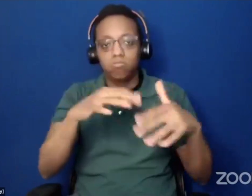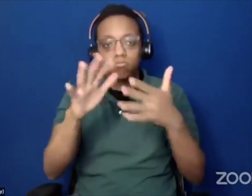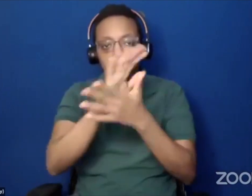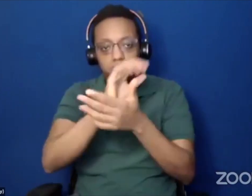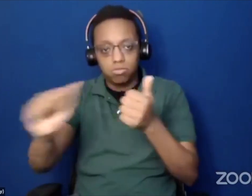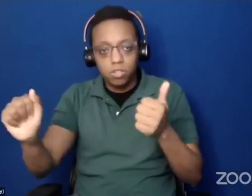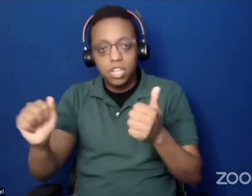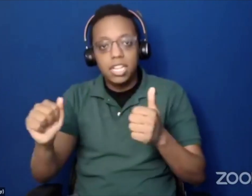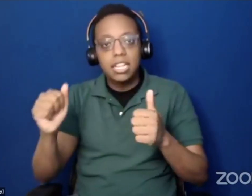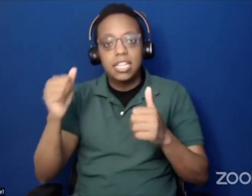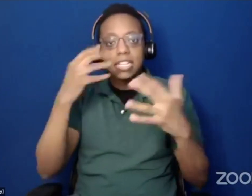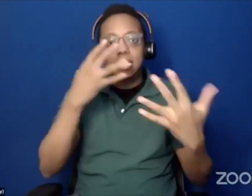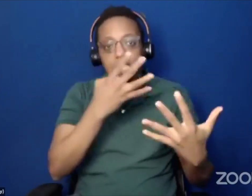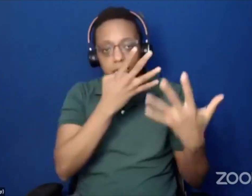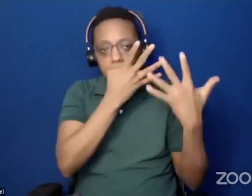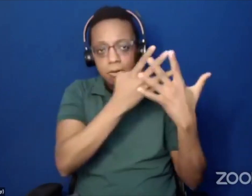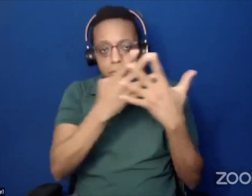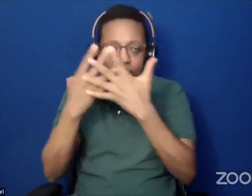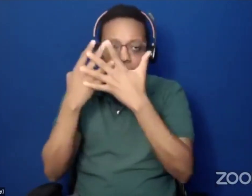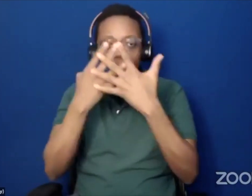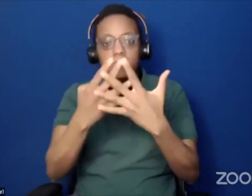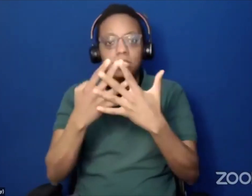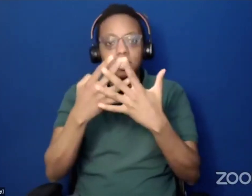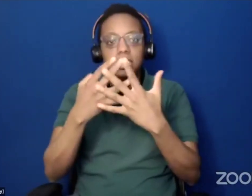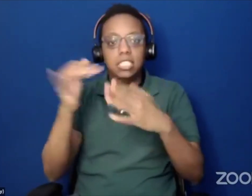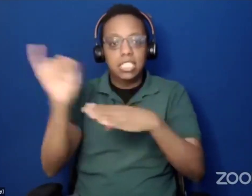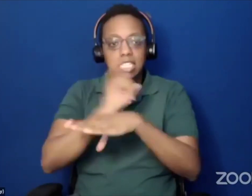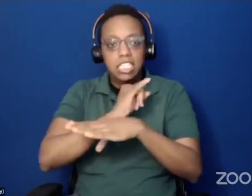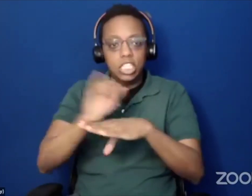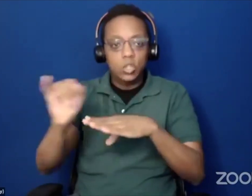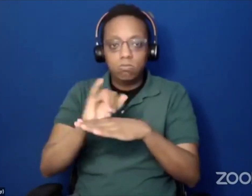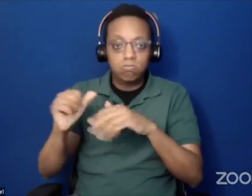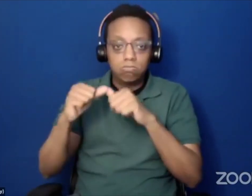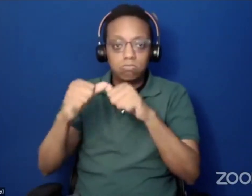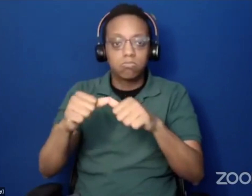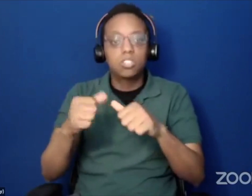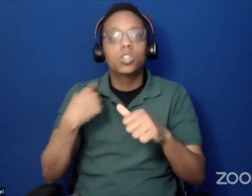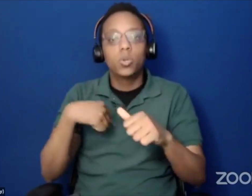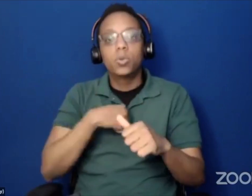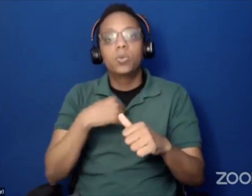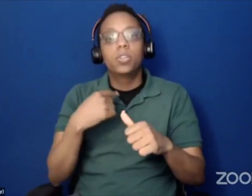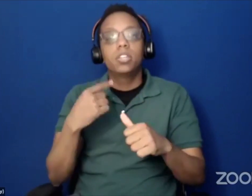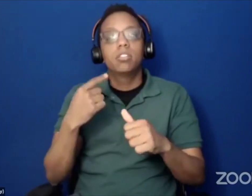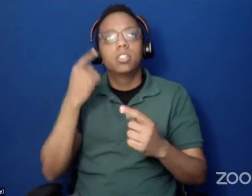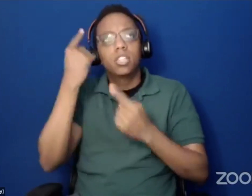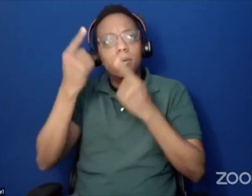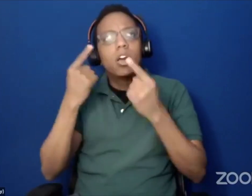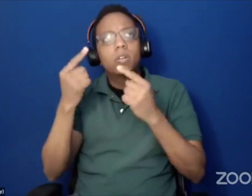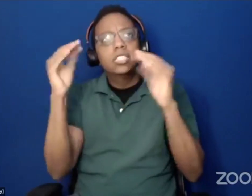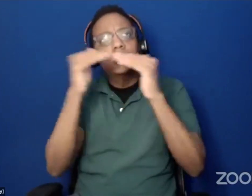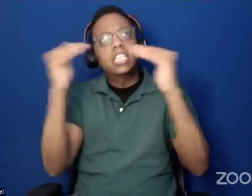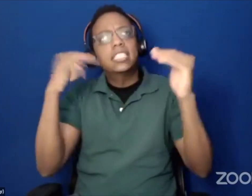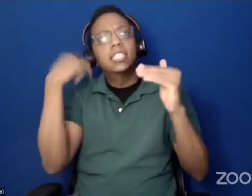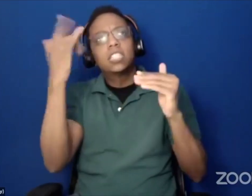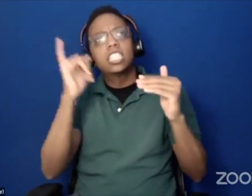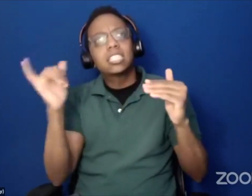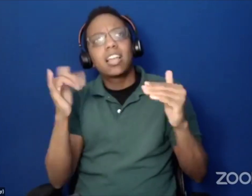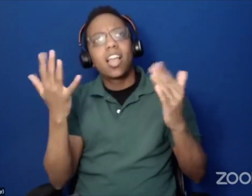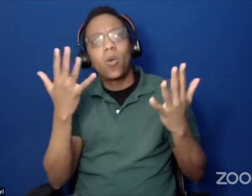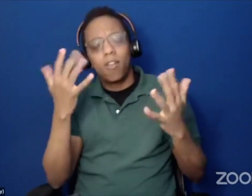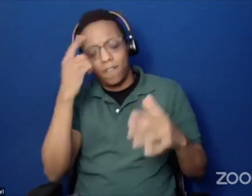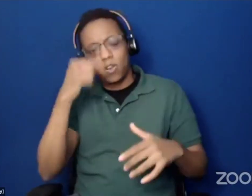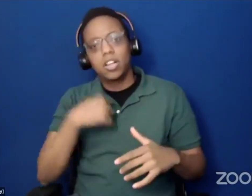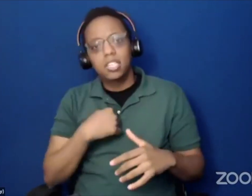industrial complex. So we always think of how justice for us looks, and that is through